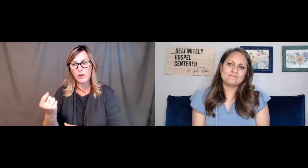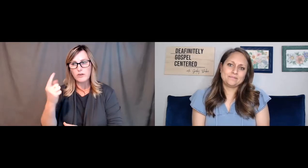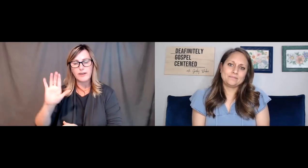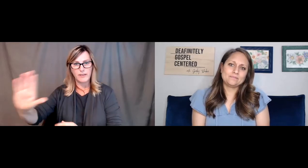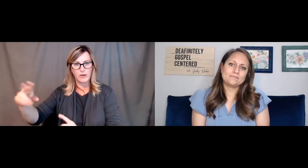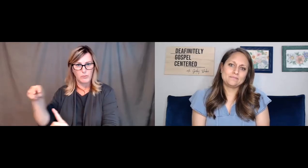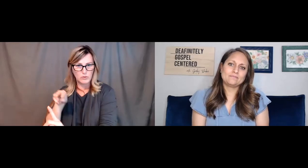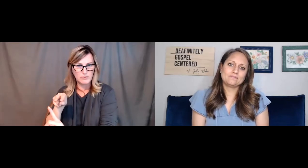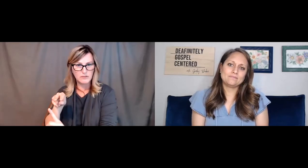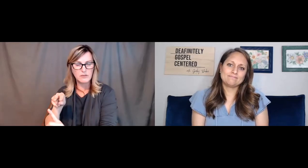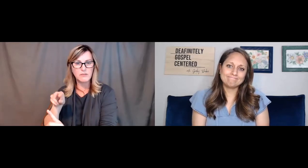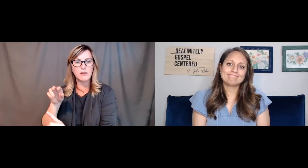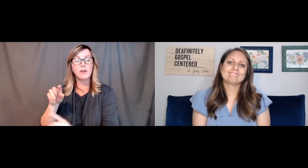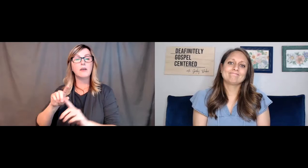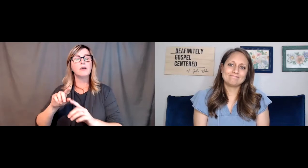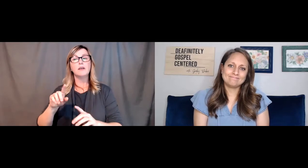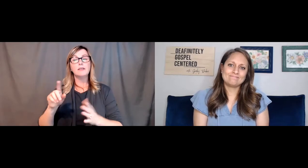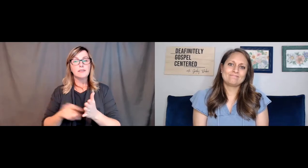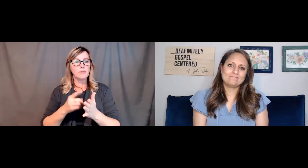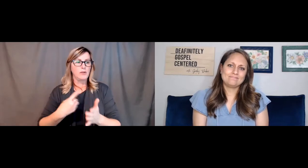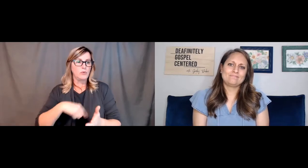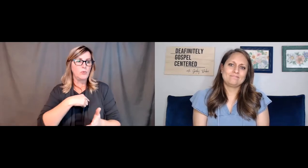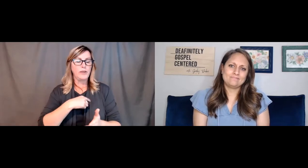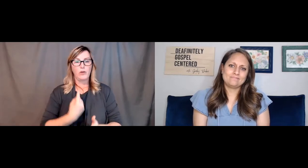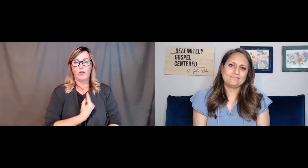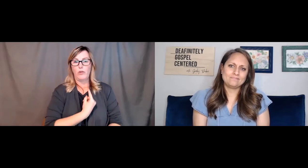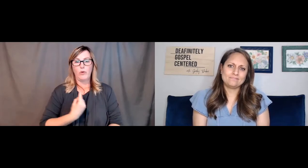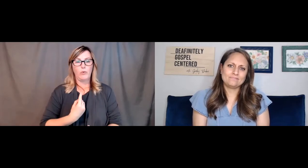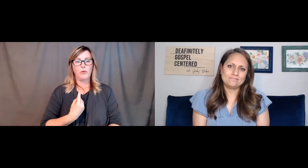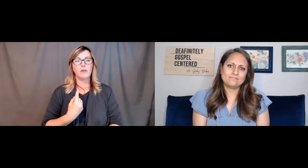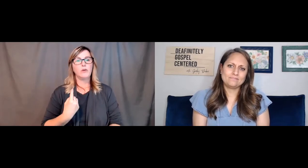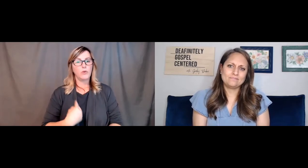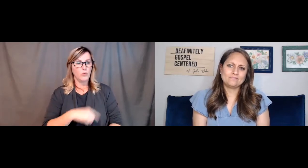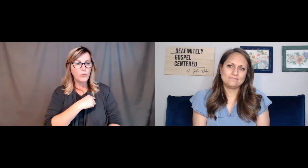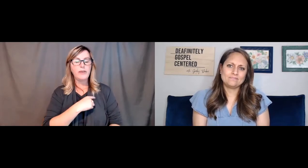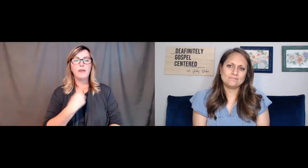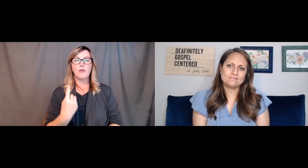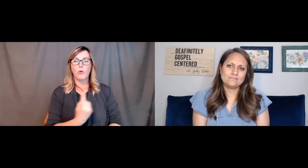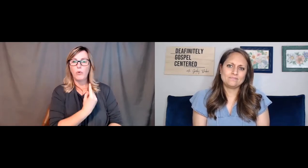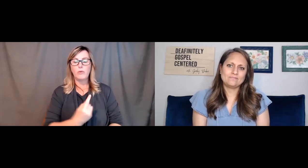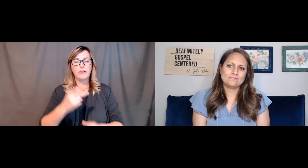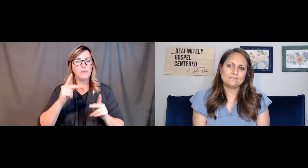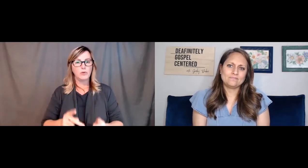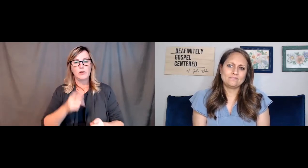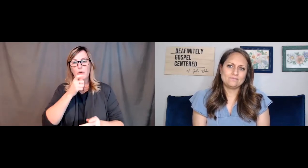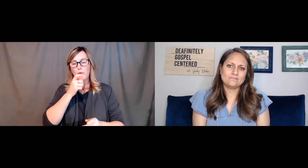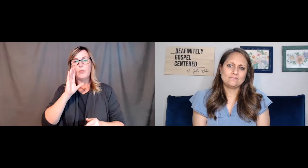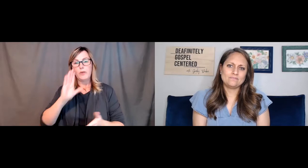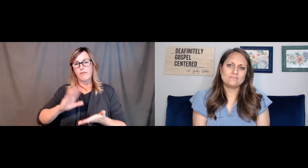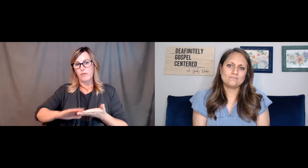mediating and trying to understand their perspective. But if we're